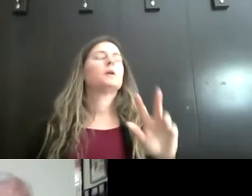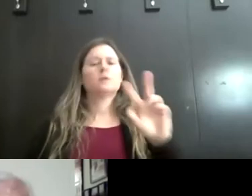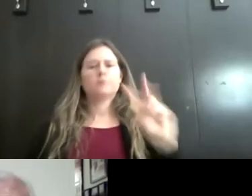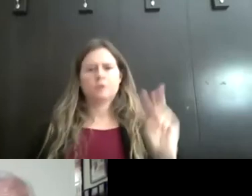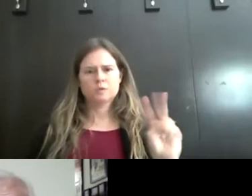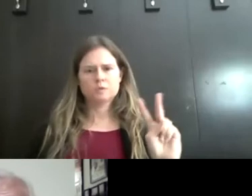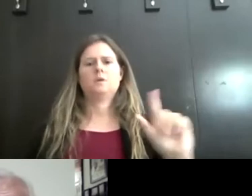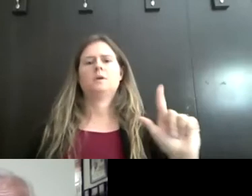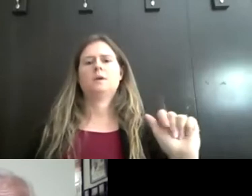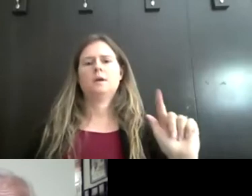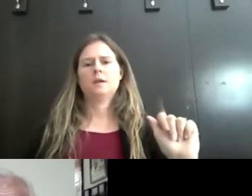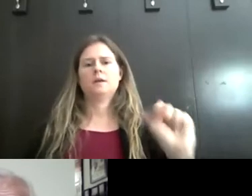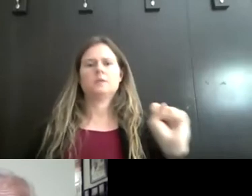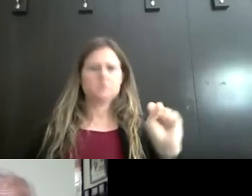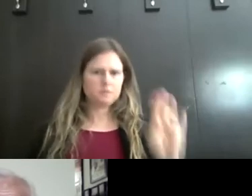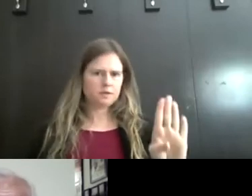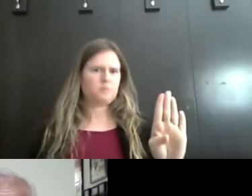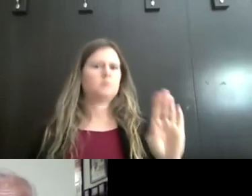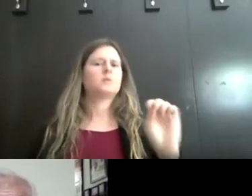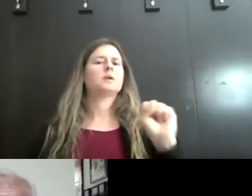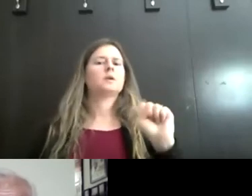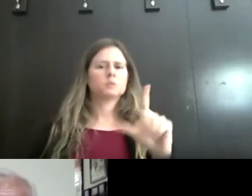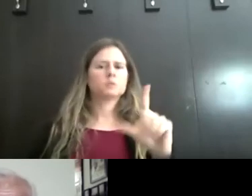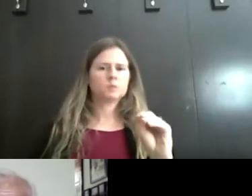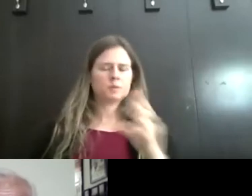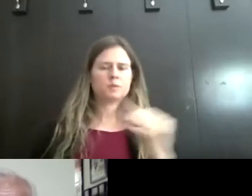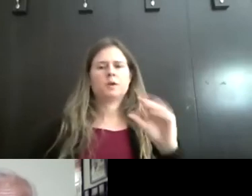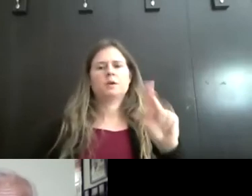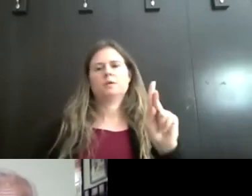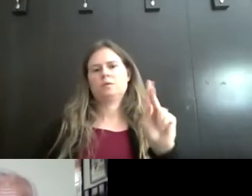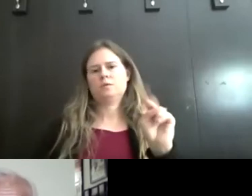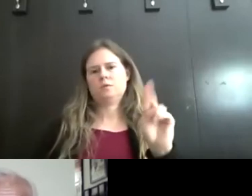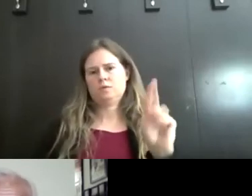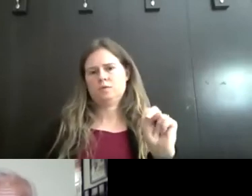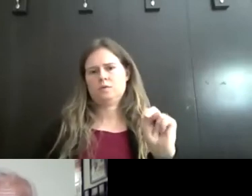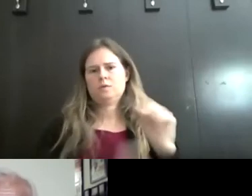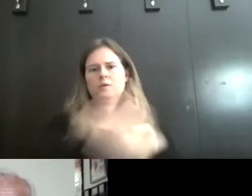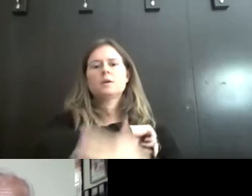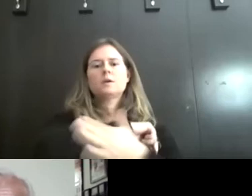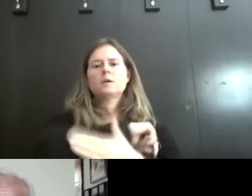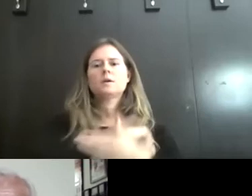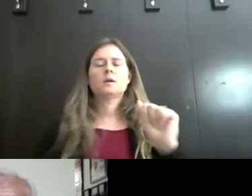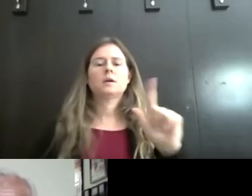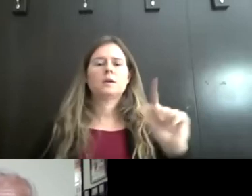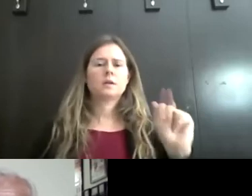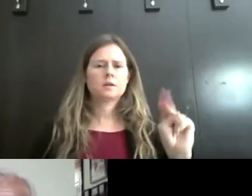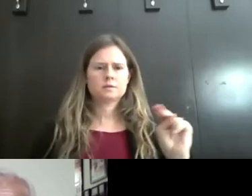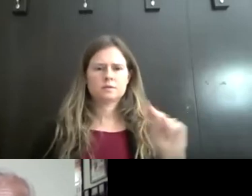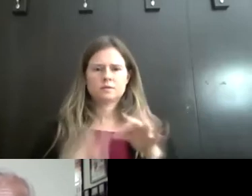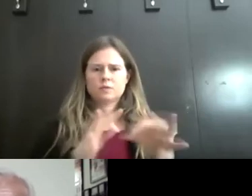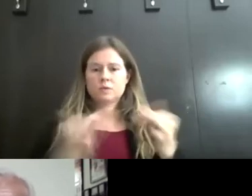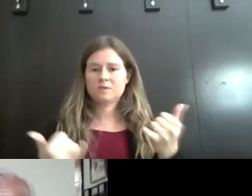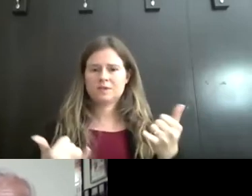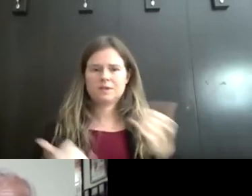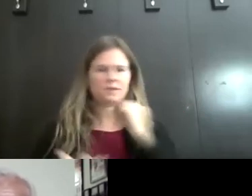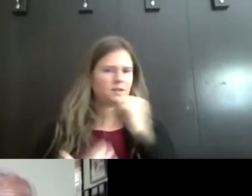Barbara, in San Luis Obispo, and Kern counties. Alan explains that today it's not easy being a